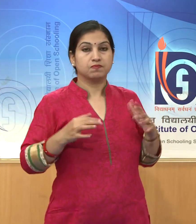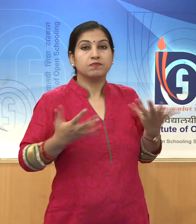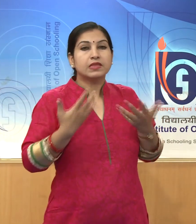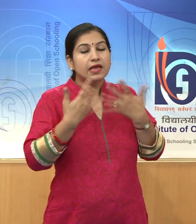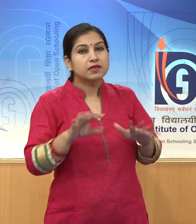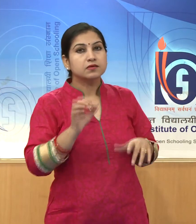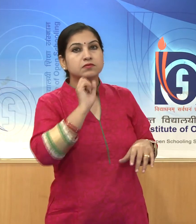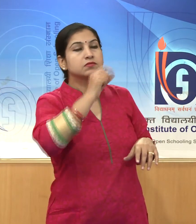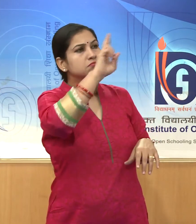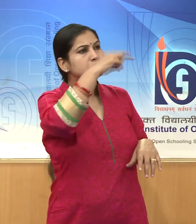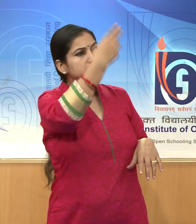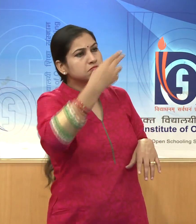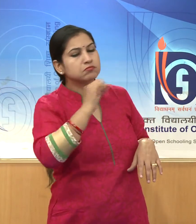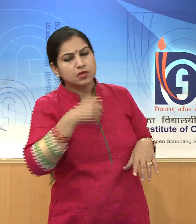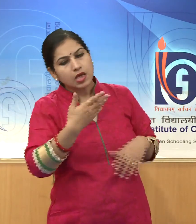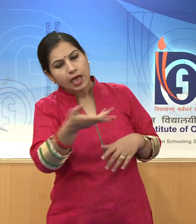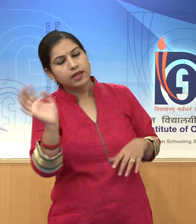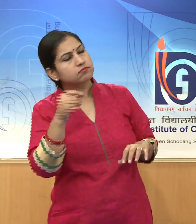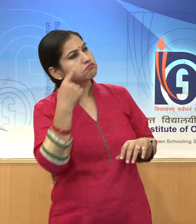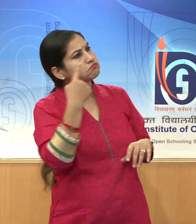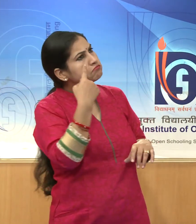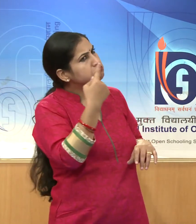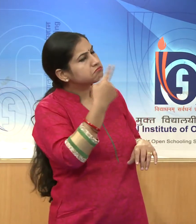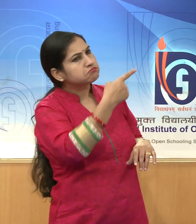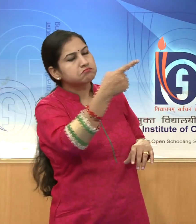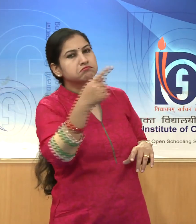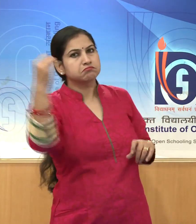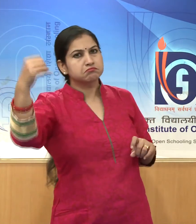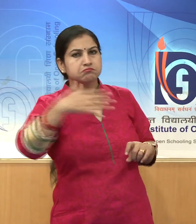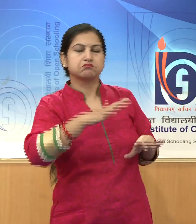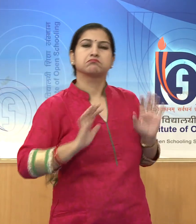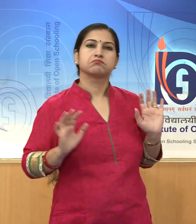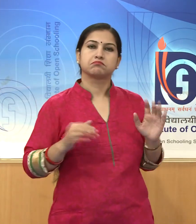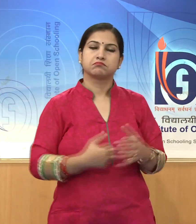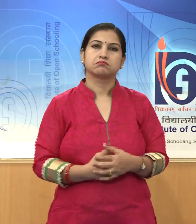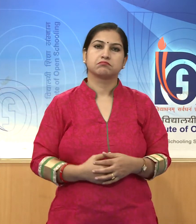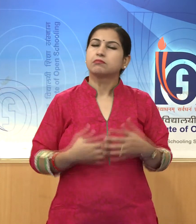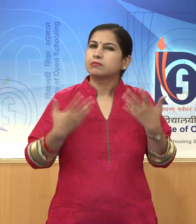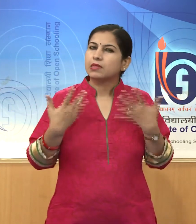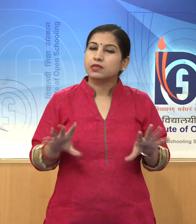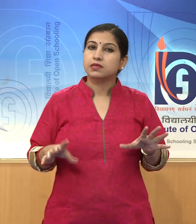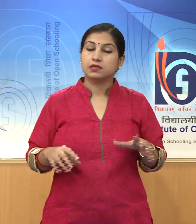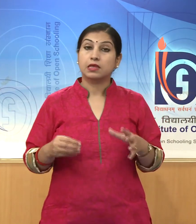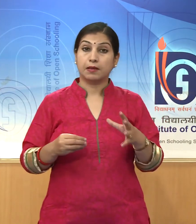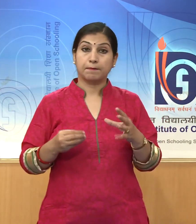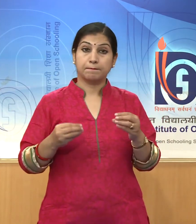on the young generation in spite of Bengal